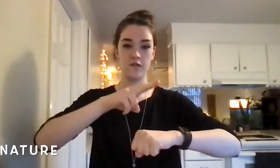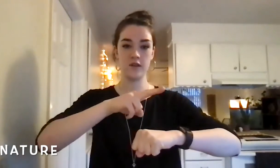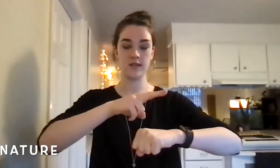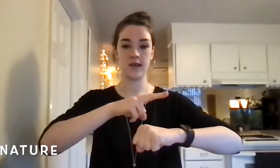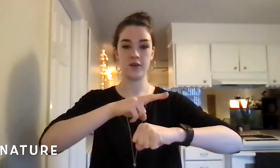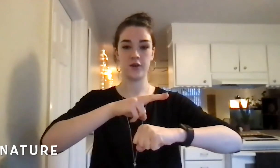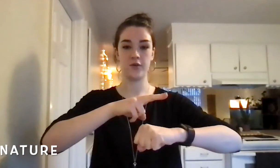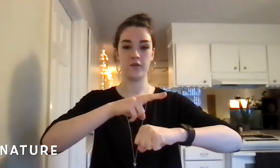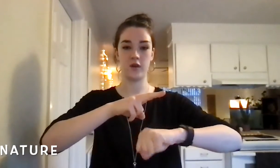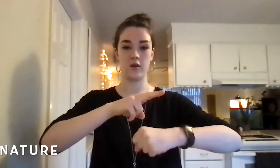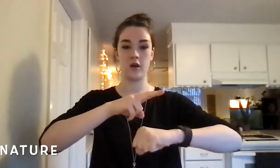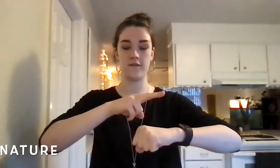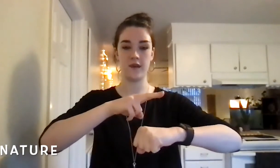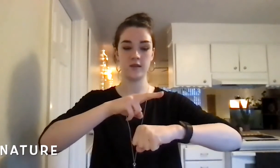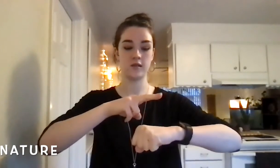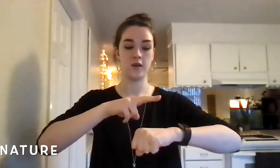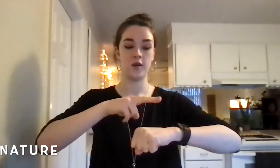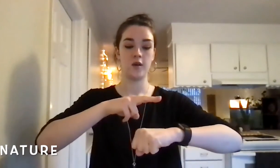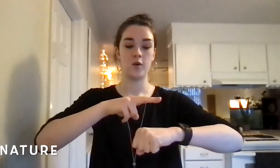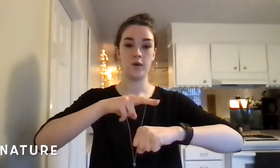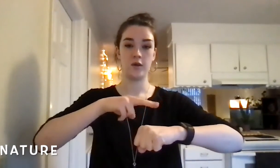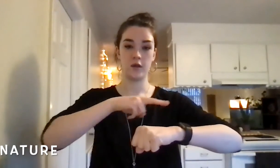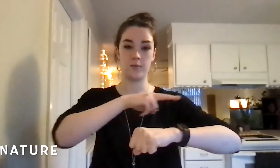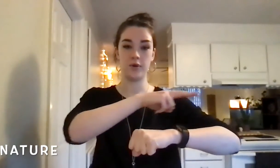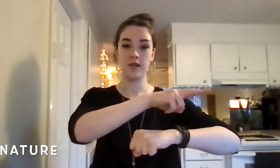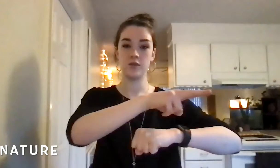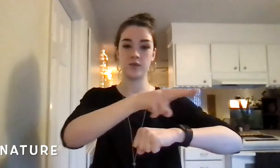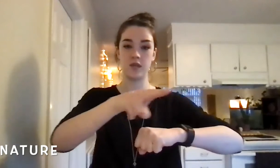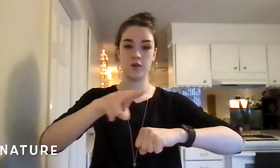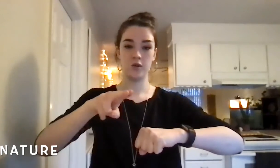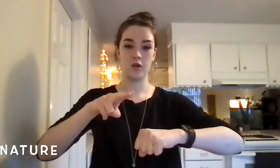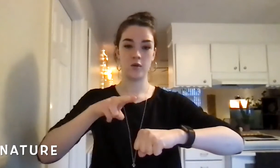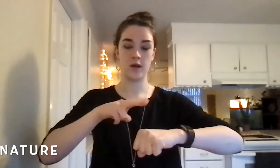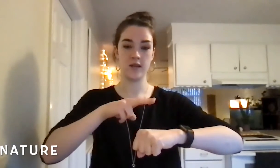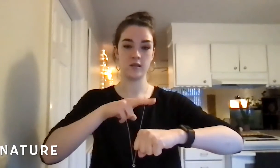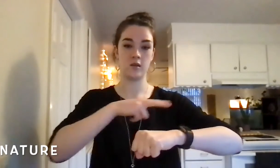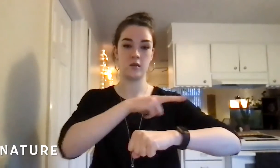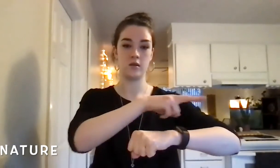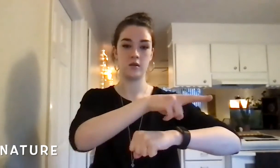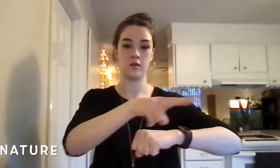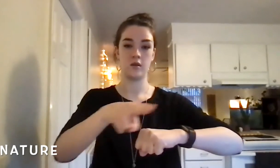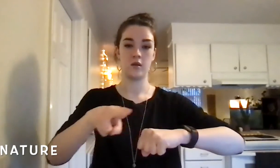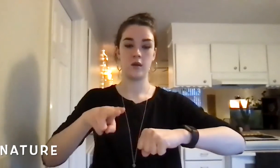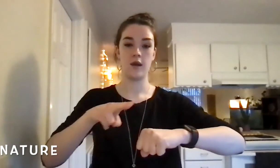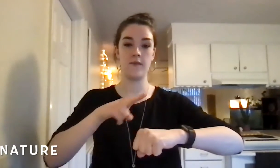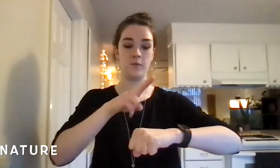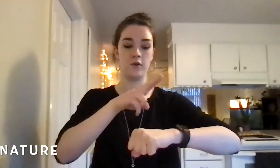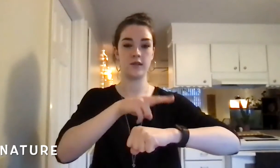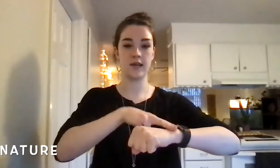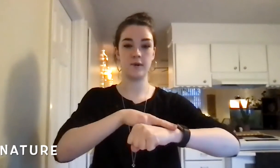this hand over our fist. We're going to put it into a circle clockwise, and then we're going to tap it